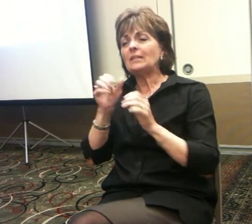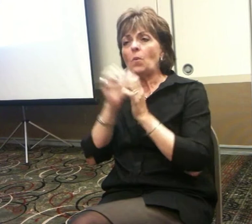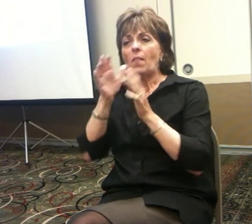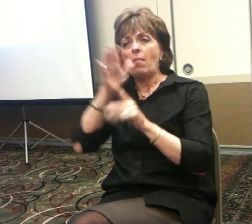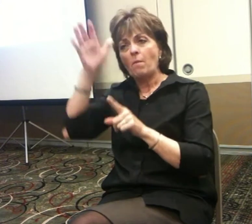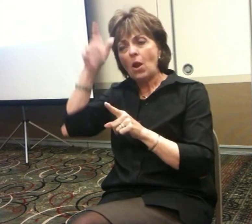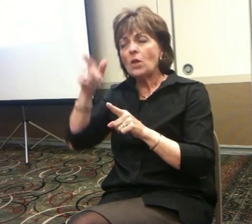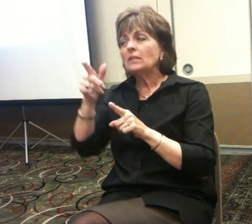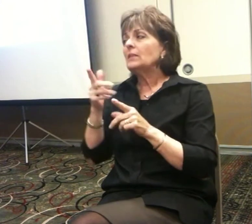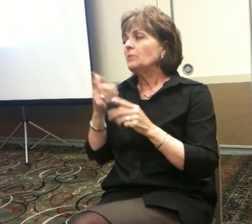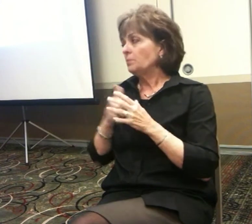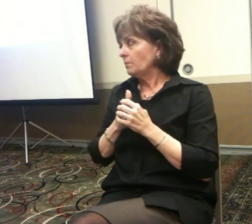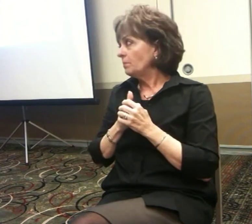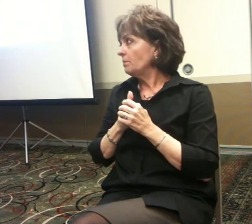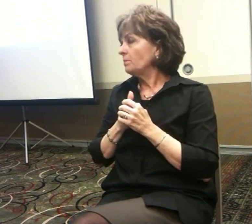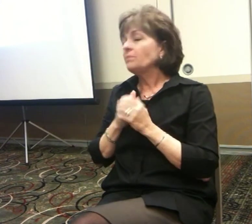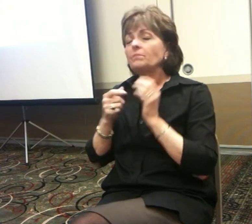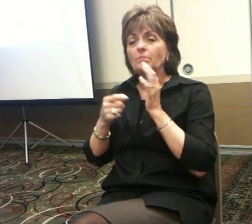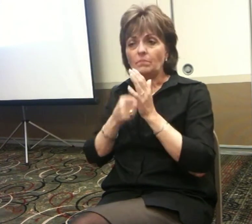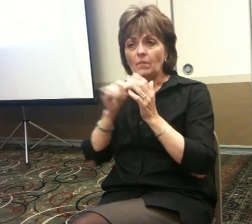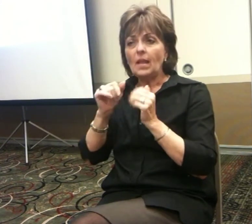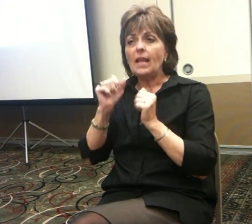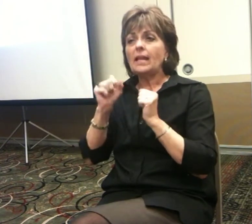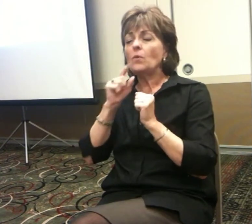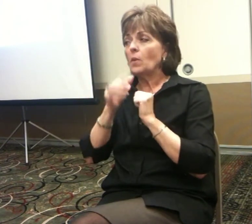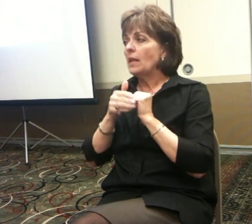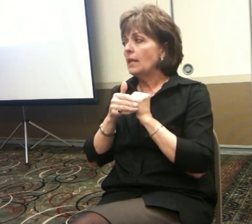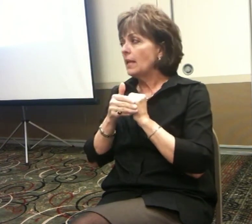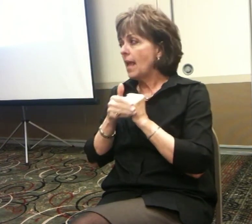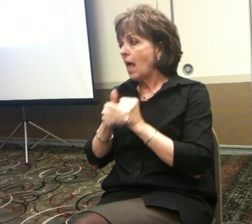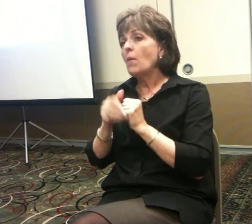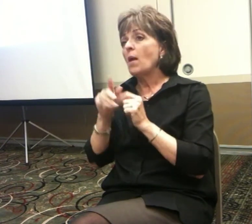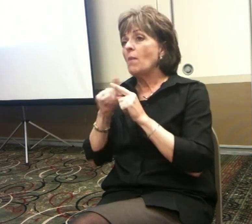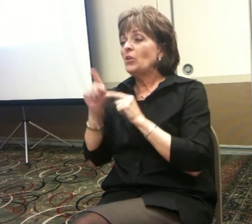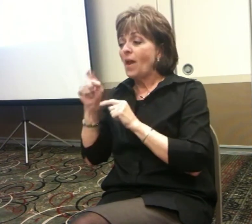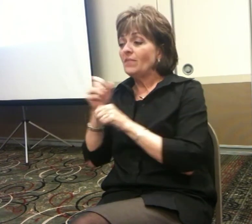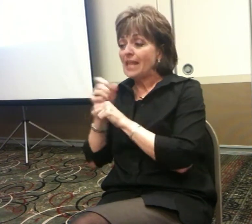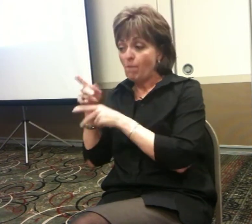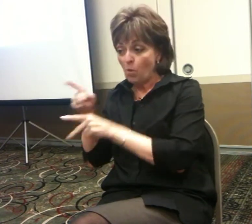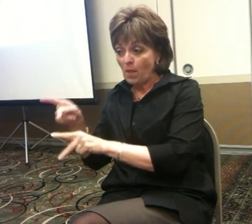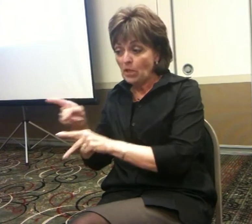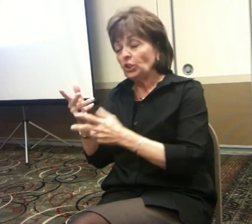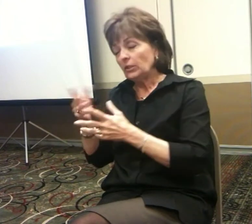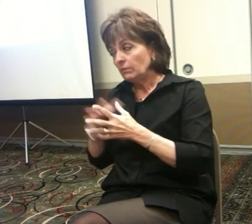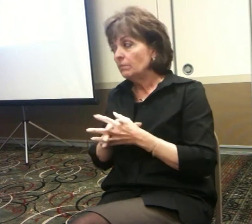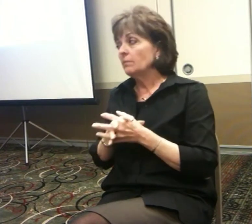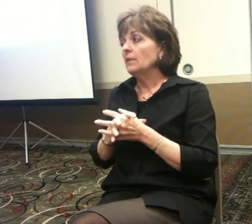Sometimes that can be really, really helpful. Again, sometimes you can't get permission to do that, but if you can, that's worth a phone call sometimes.